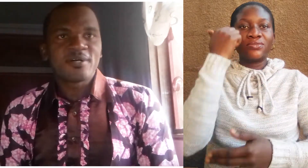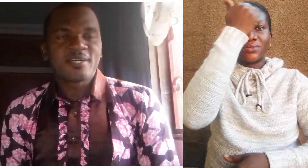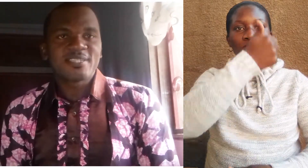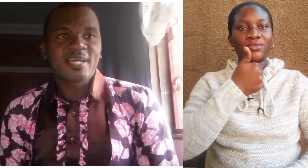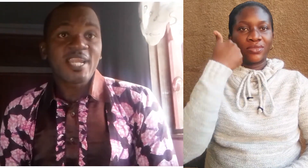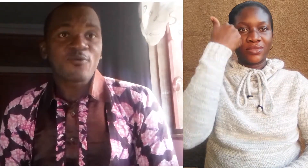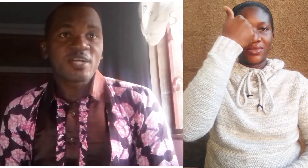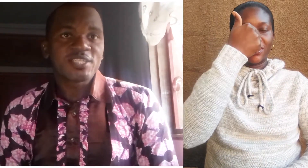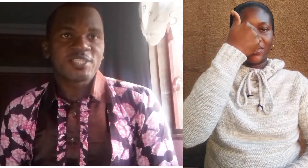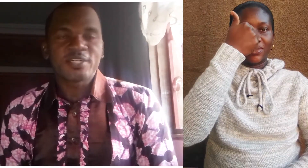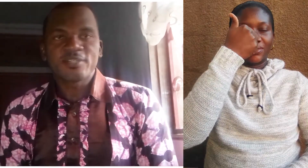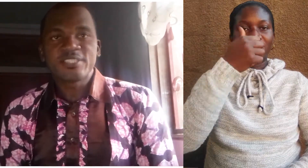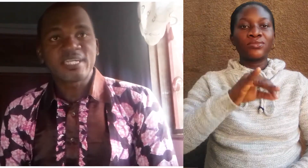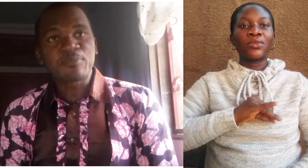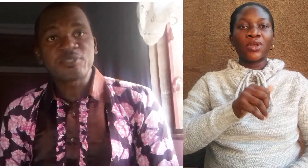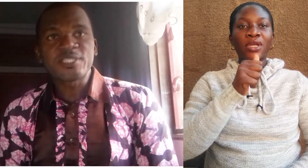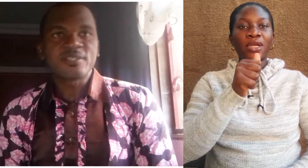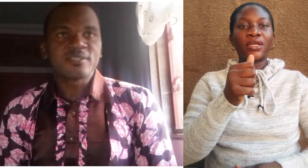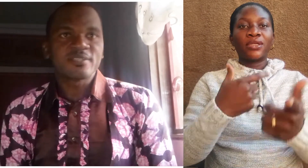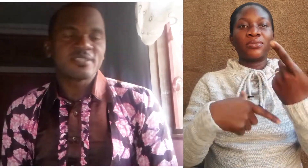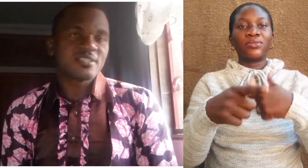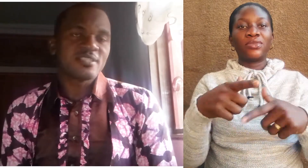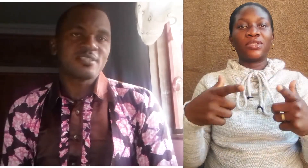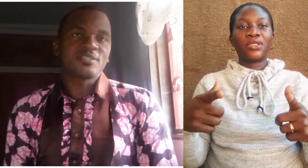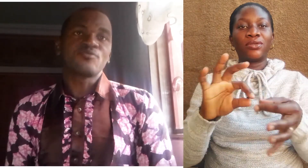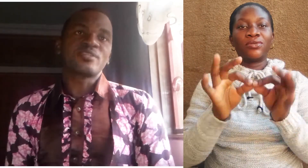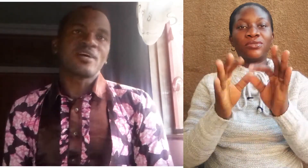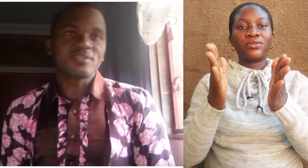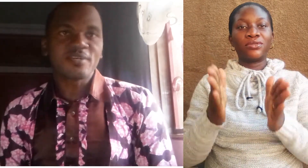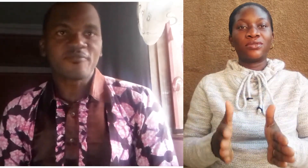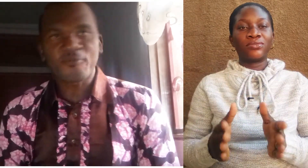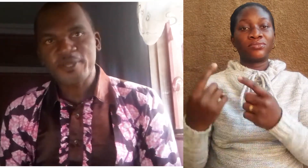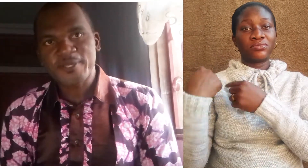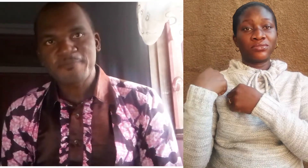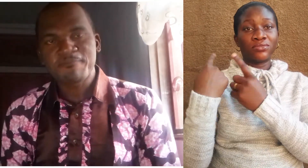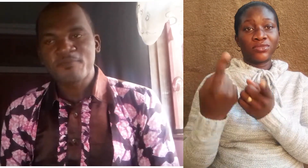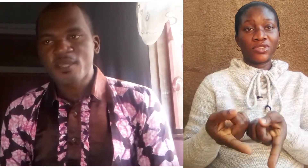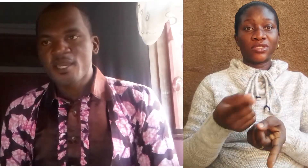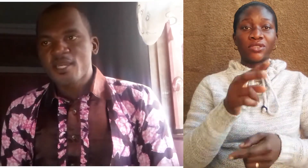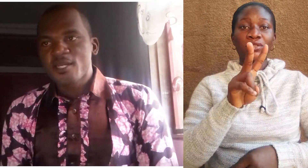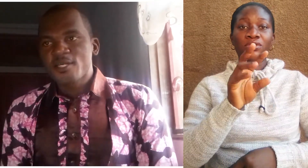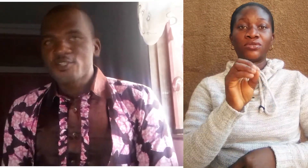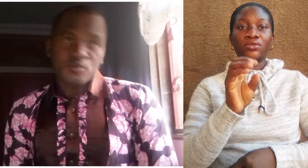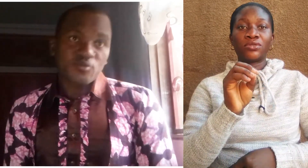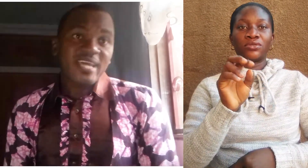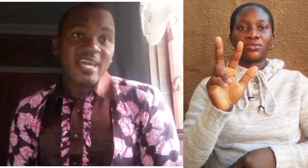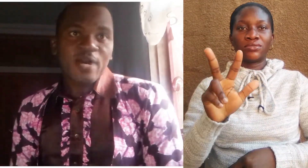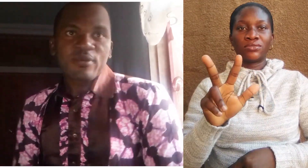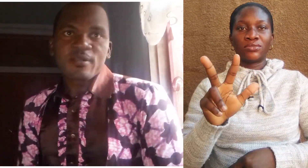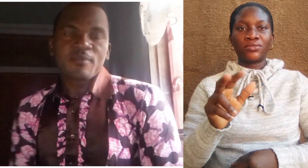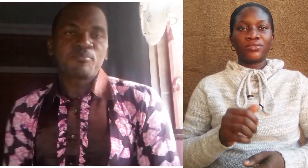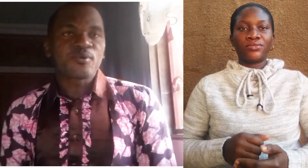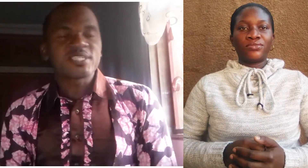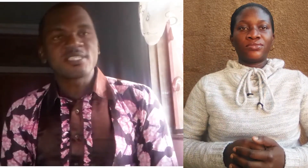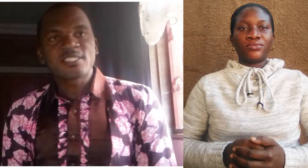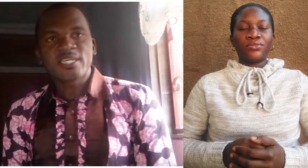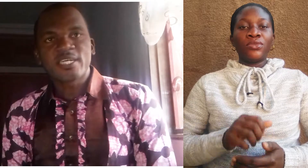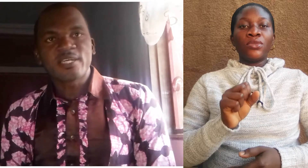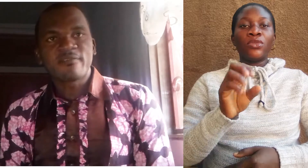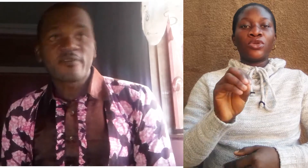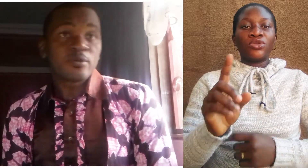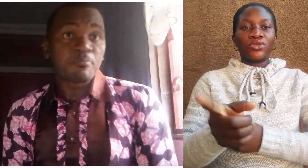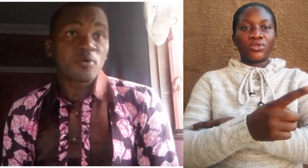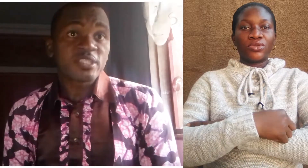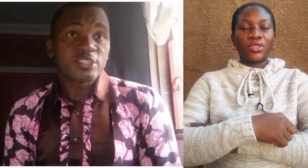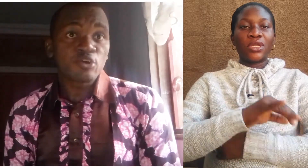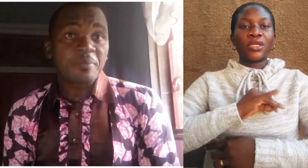and I'm a sign language interpreter since 2003. So today I will present